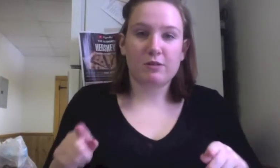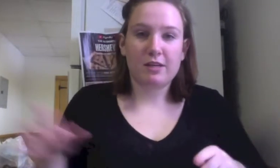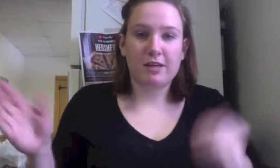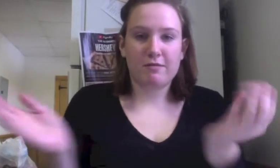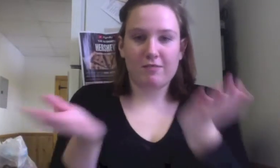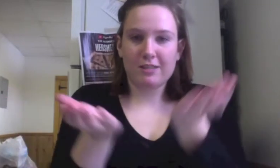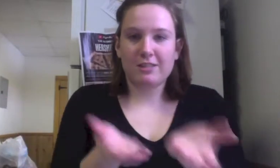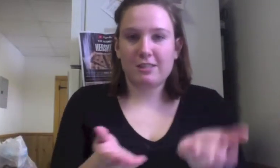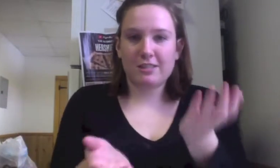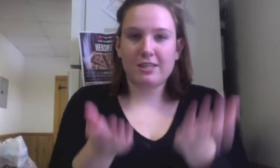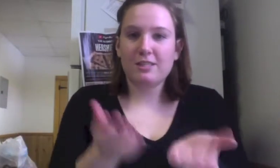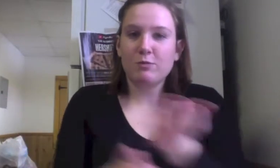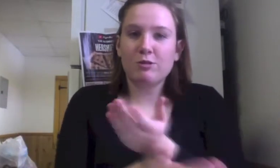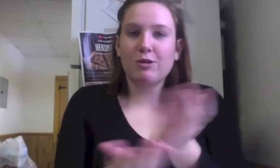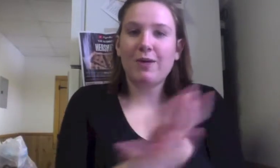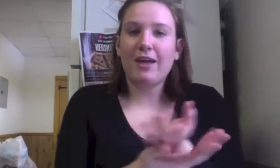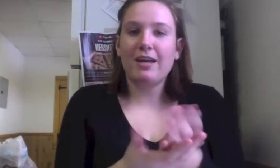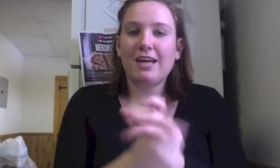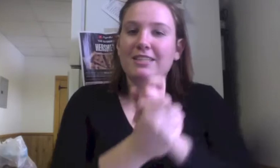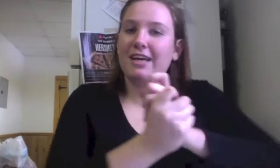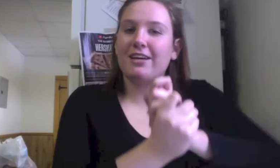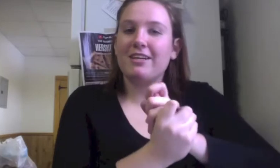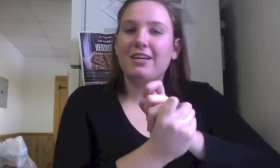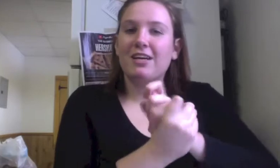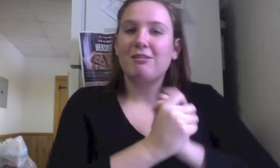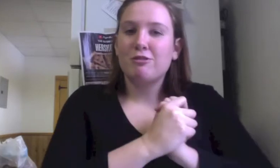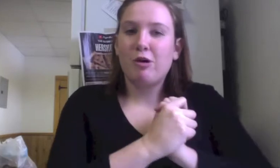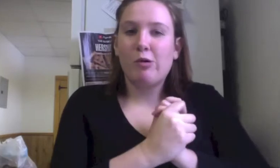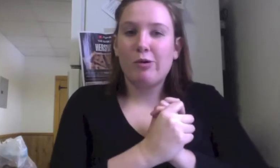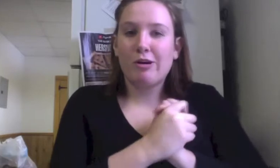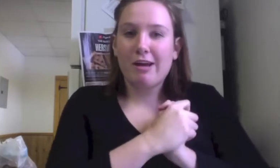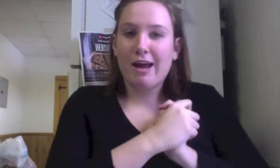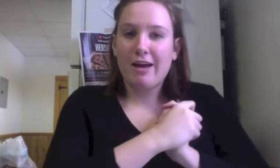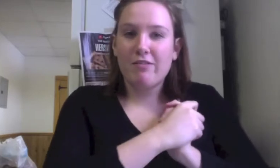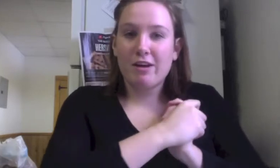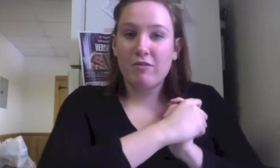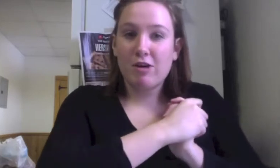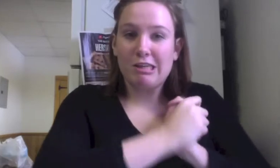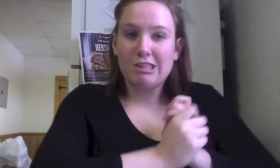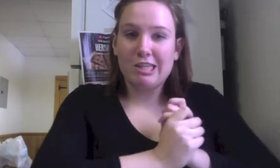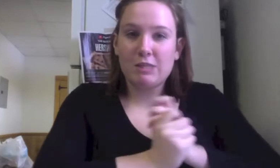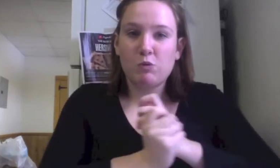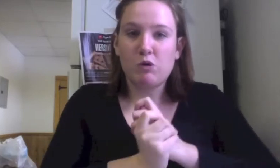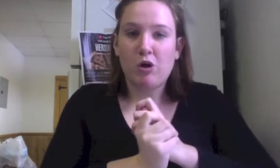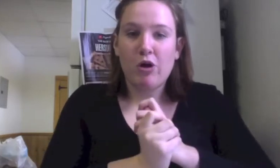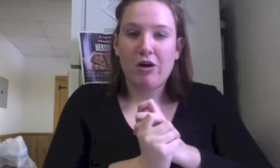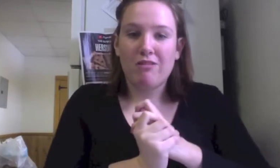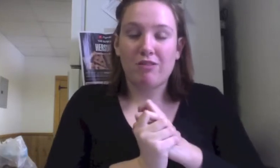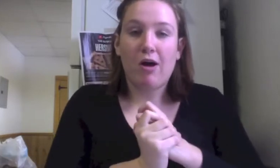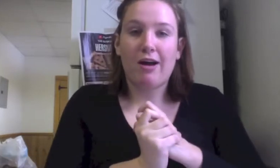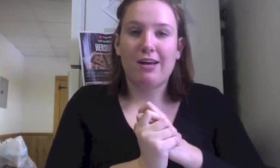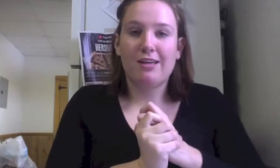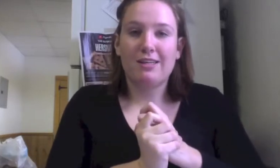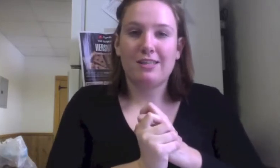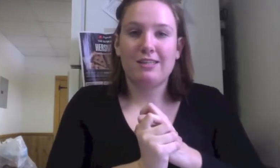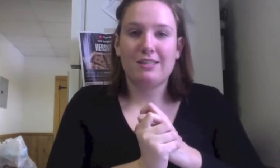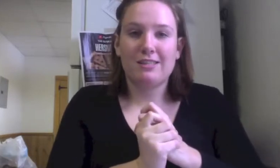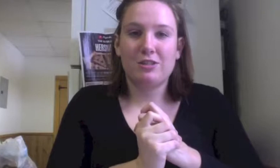And fractions and decimals go hand in hand together. So we're going to have a fraction decimal vlog. It's doing